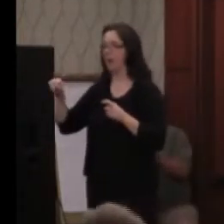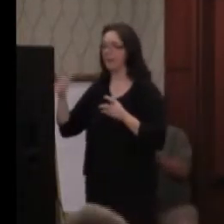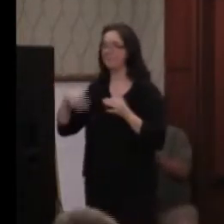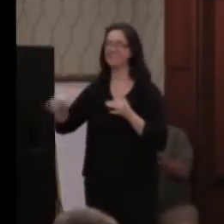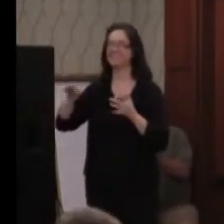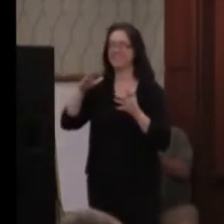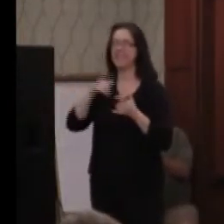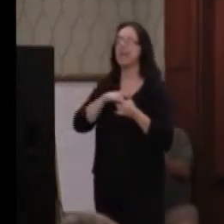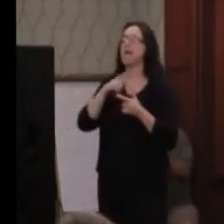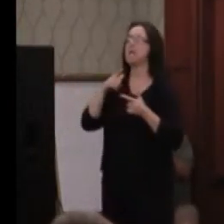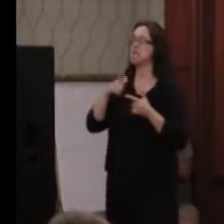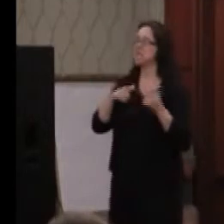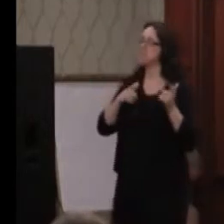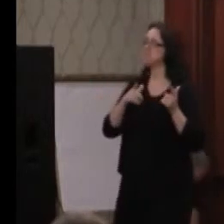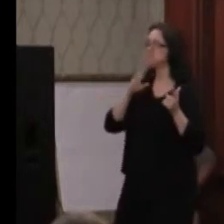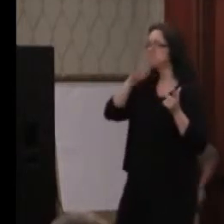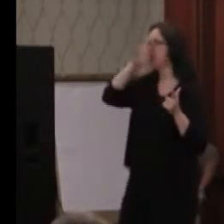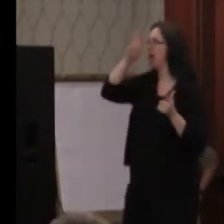And